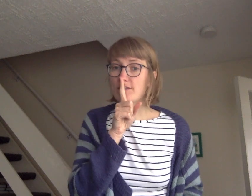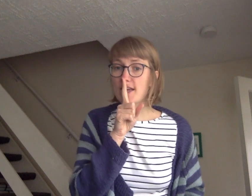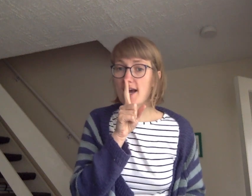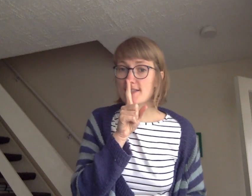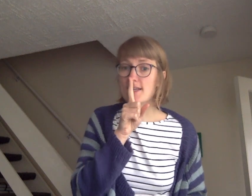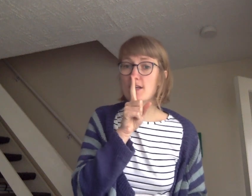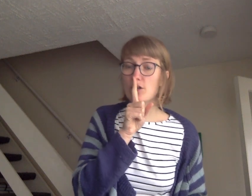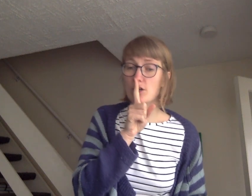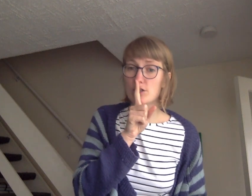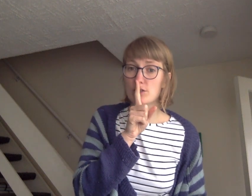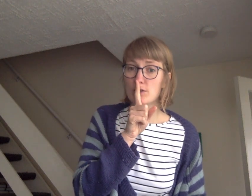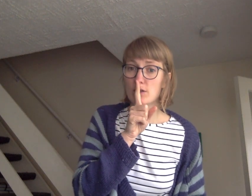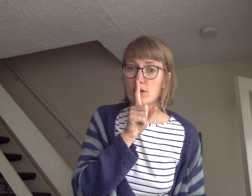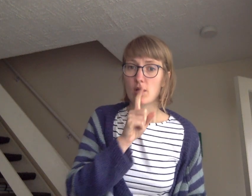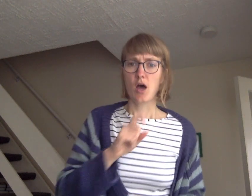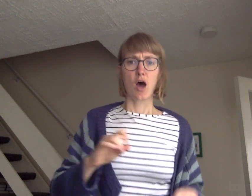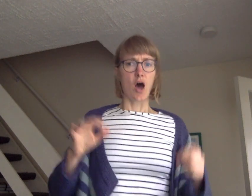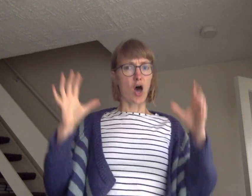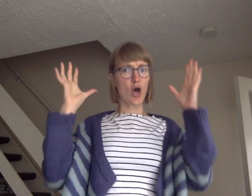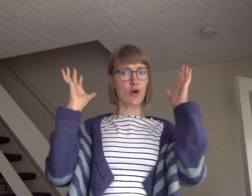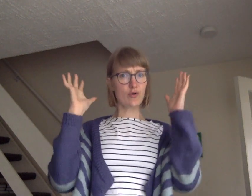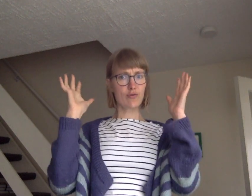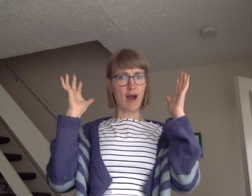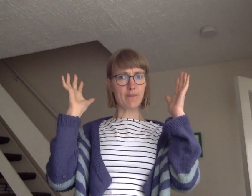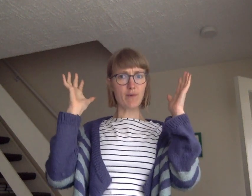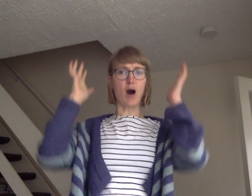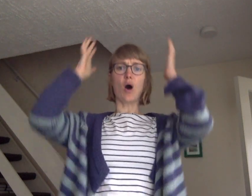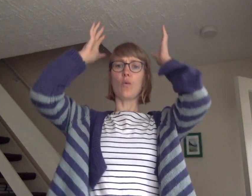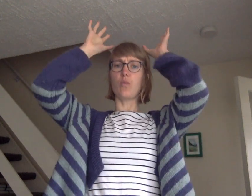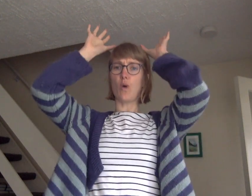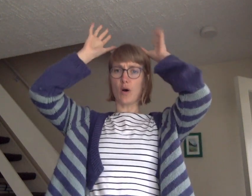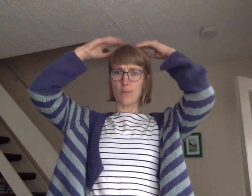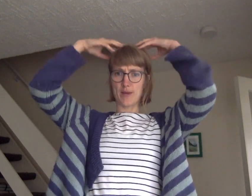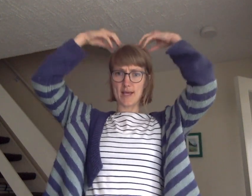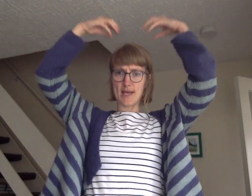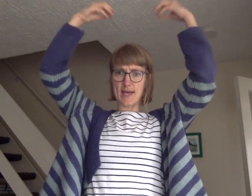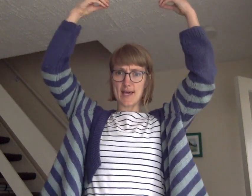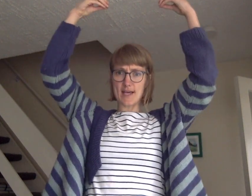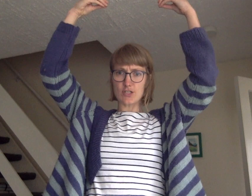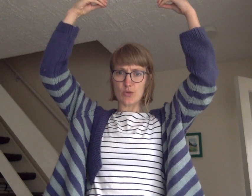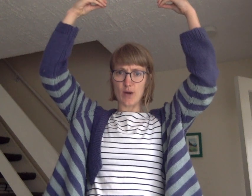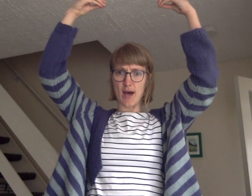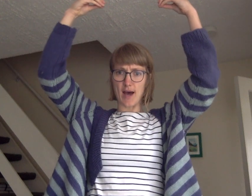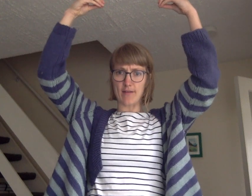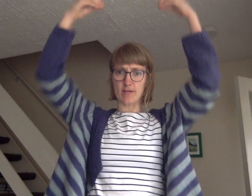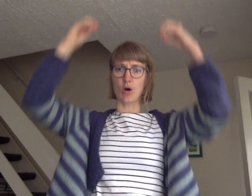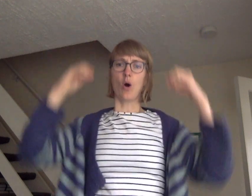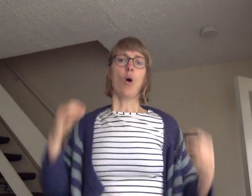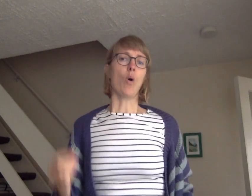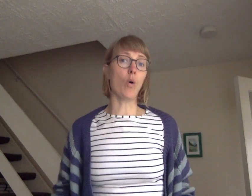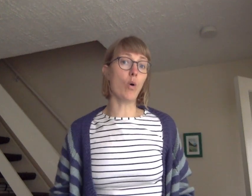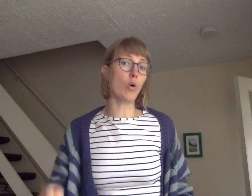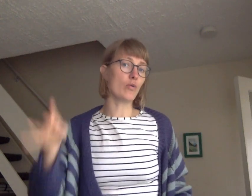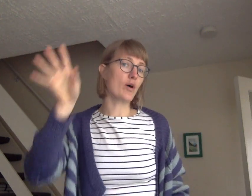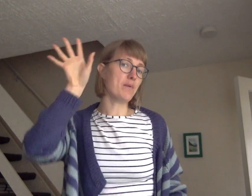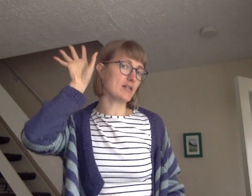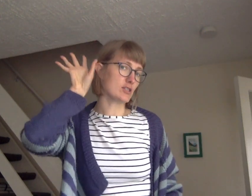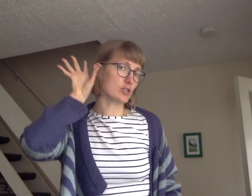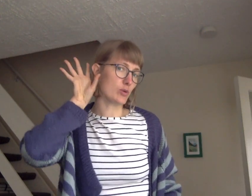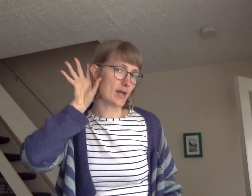softly as he could. "Oh, Grandma, what big ears you have! All the better to